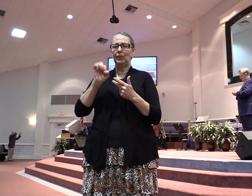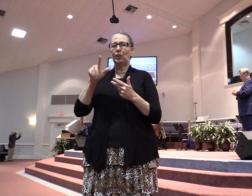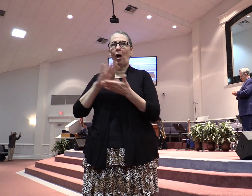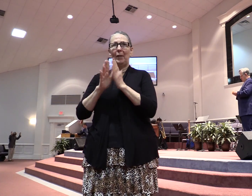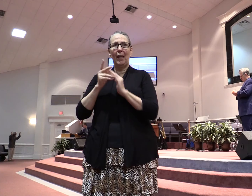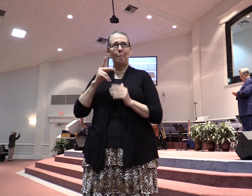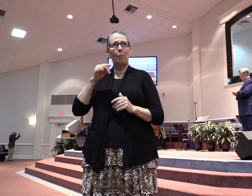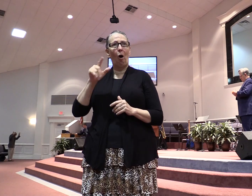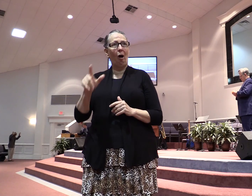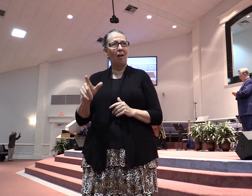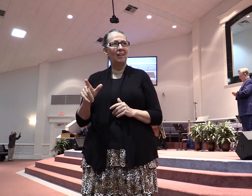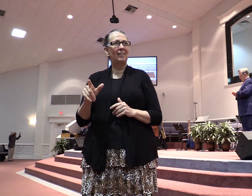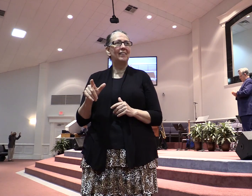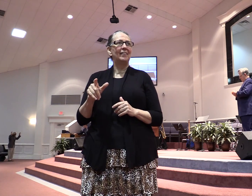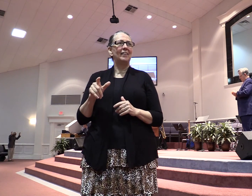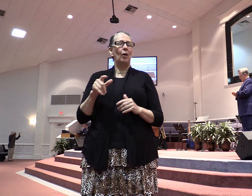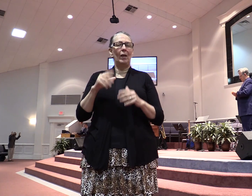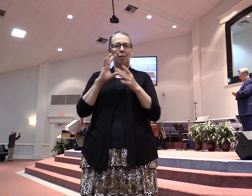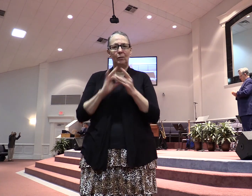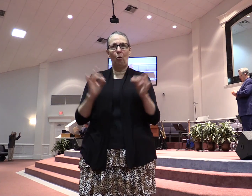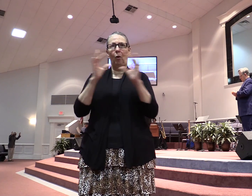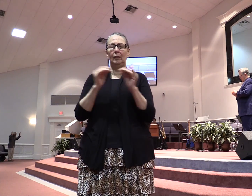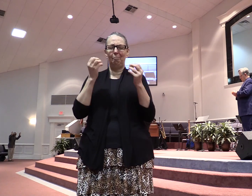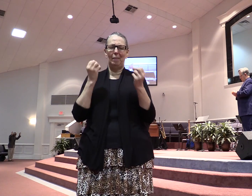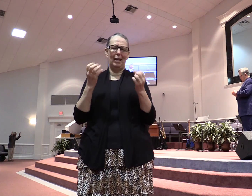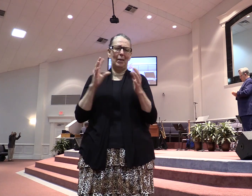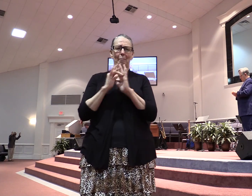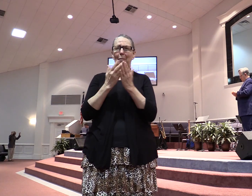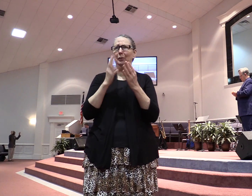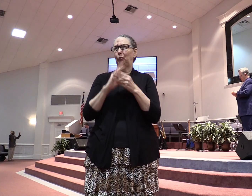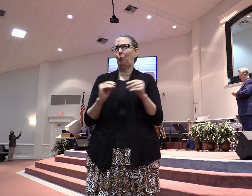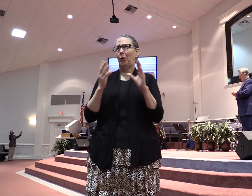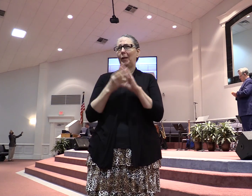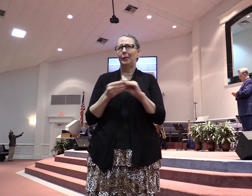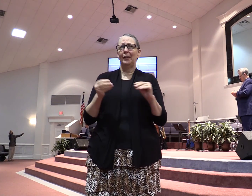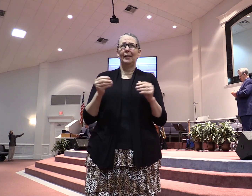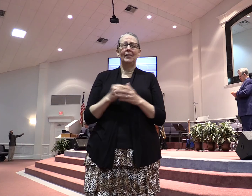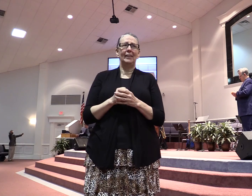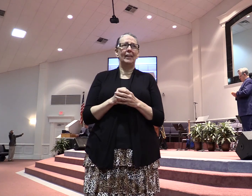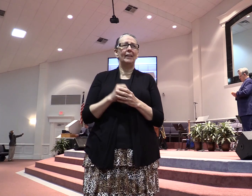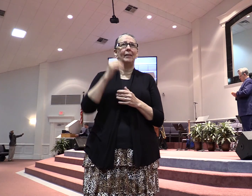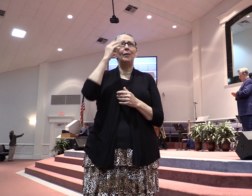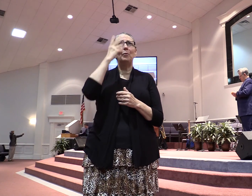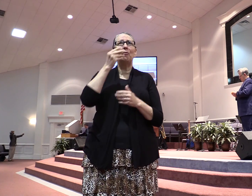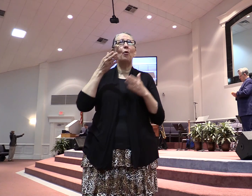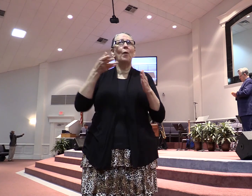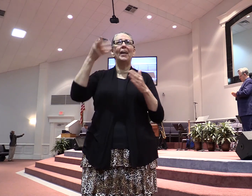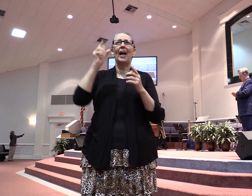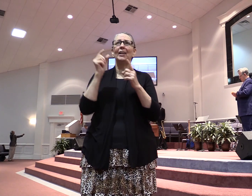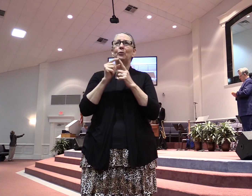Paul. We could traverse the beautiful thread of the tapestry of God's